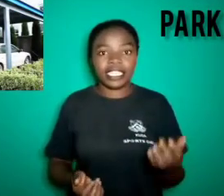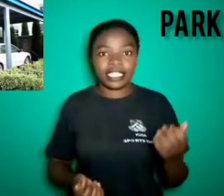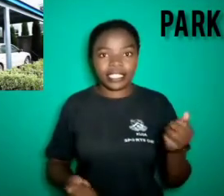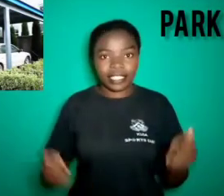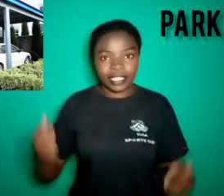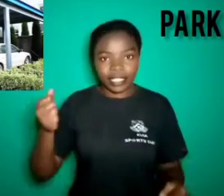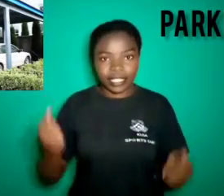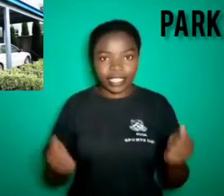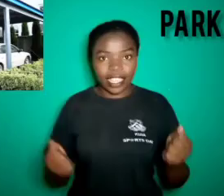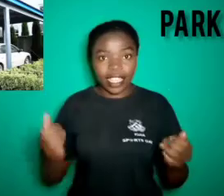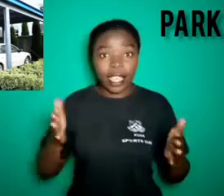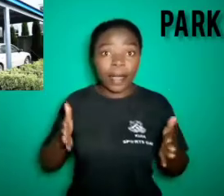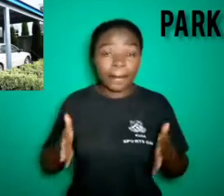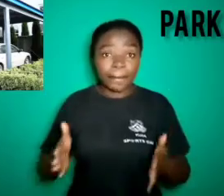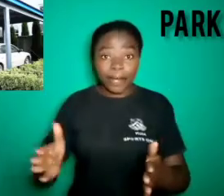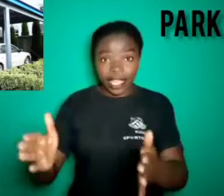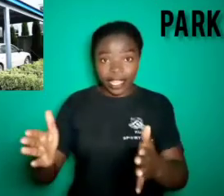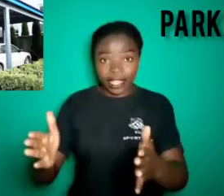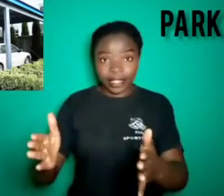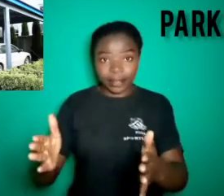is park.